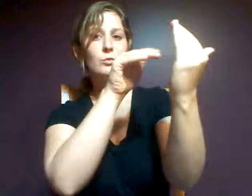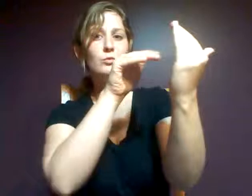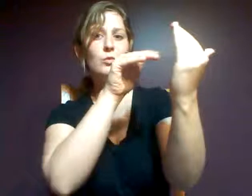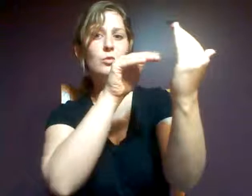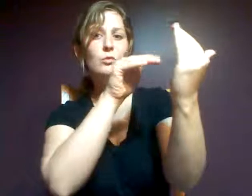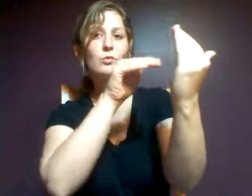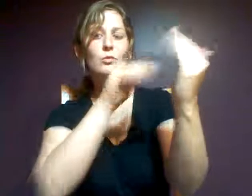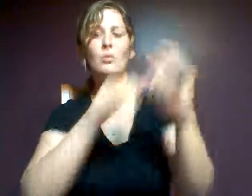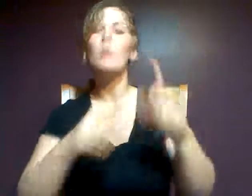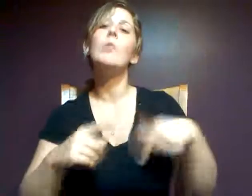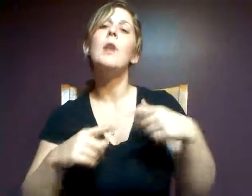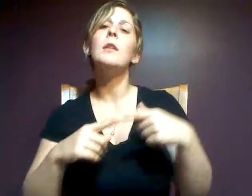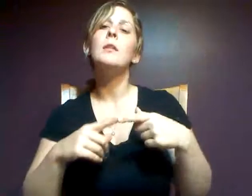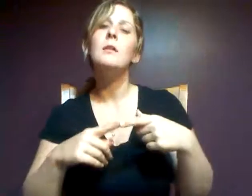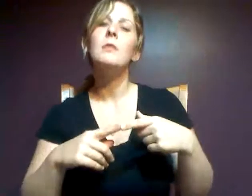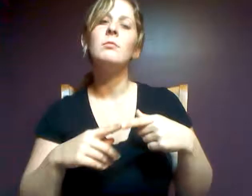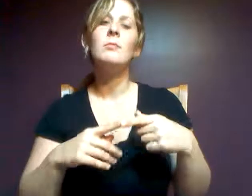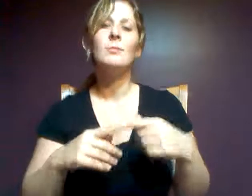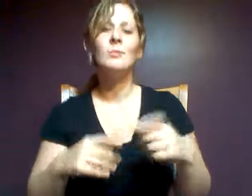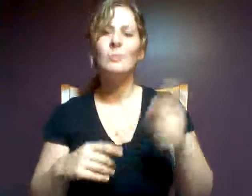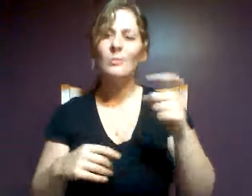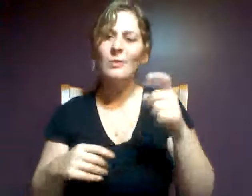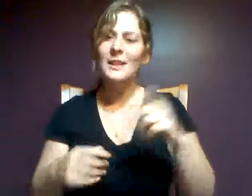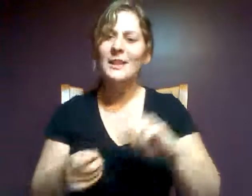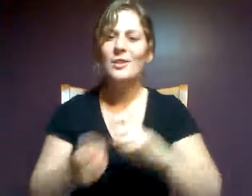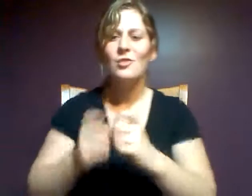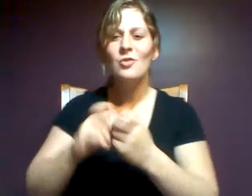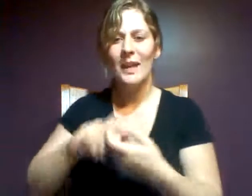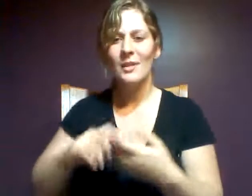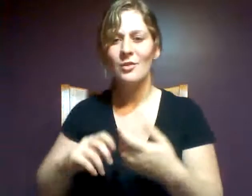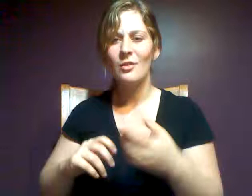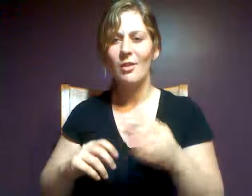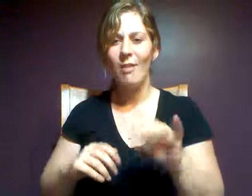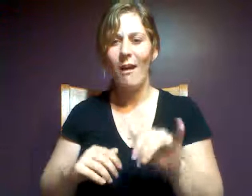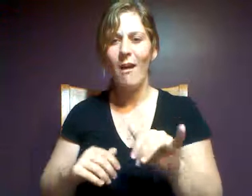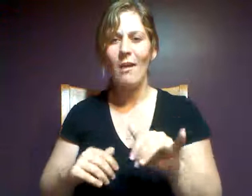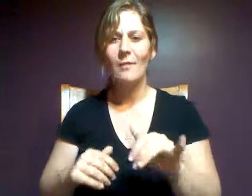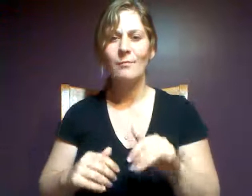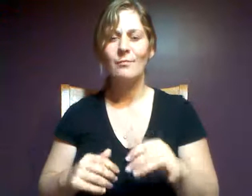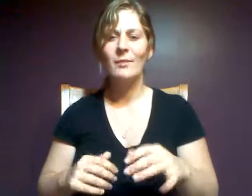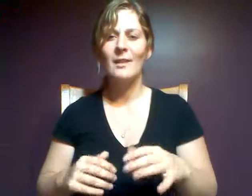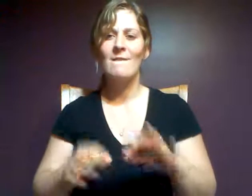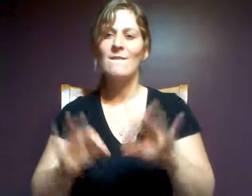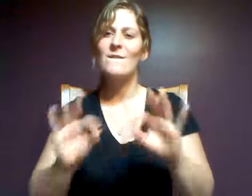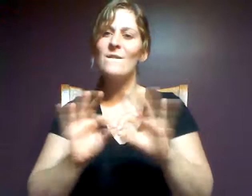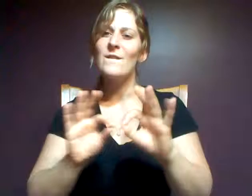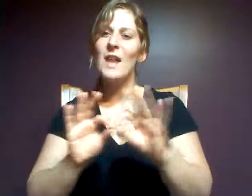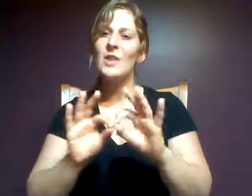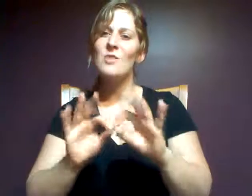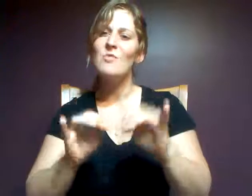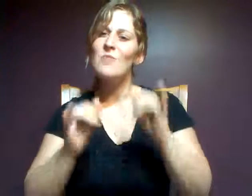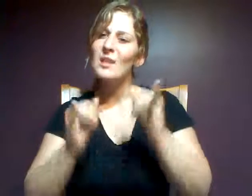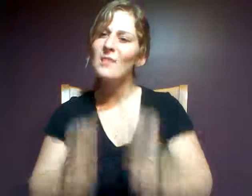ours so that our kids grow up valuing their whole selves, valuing individuality,